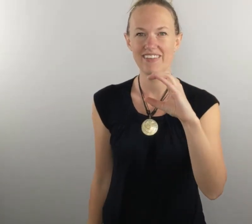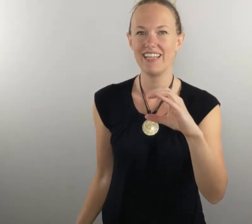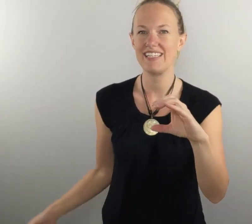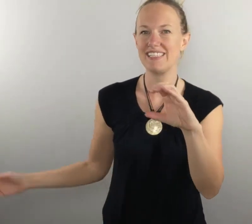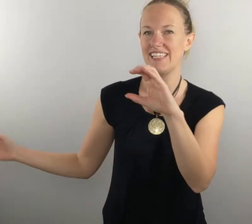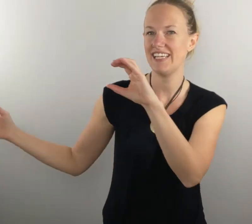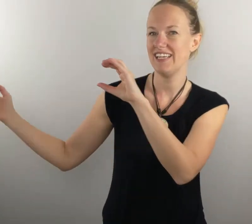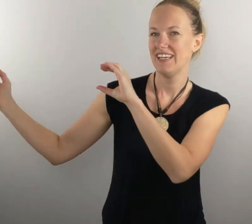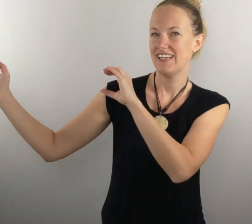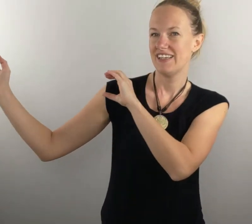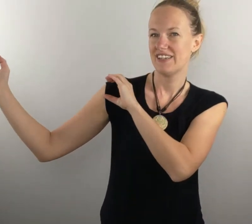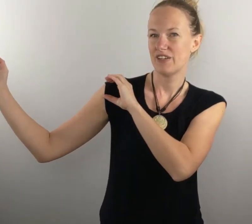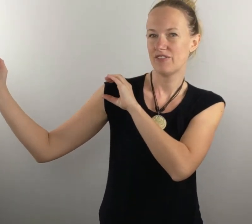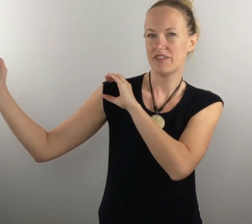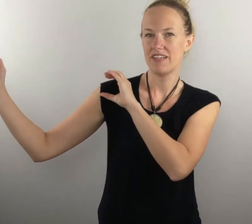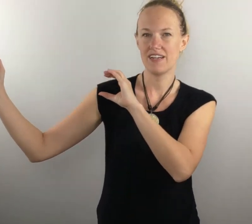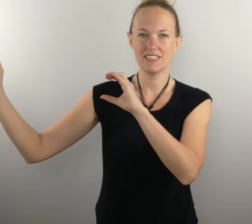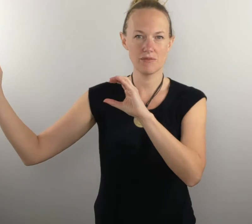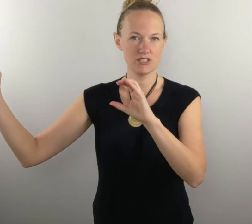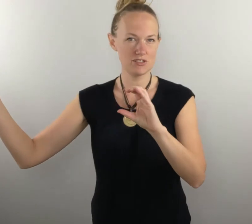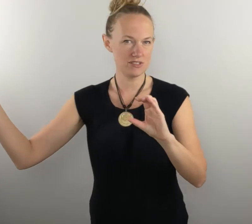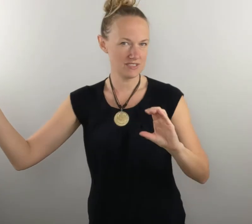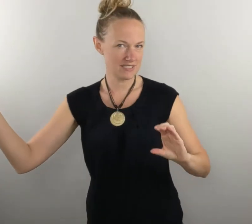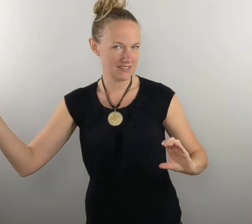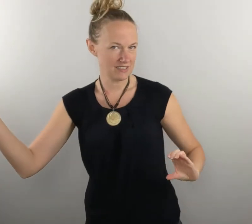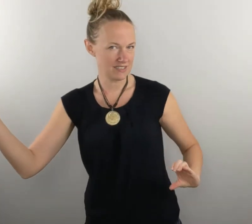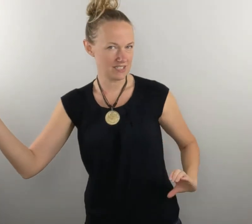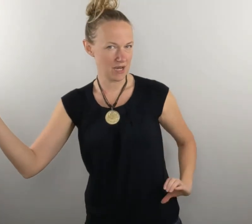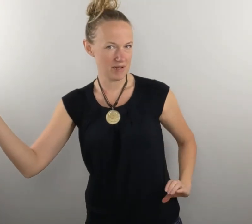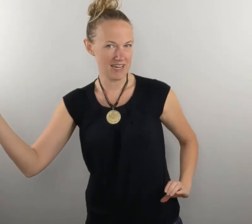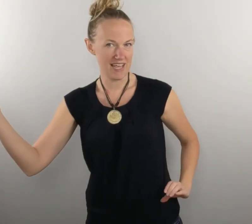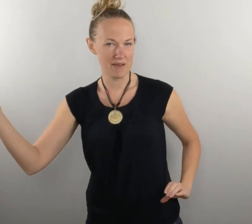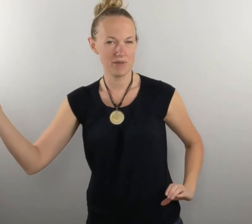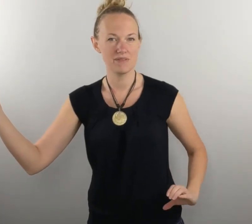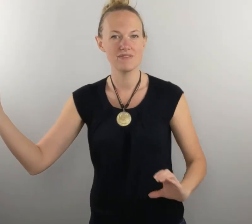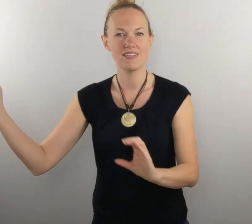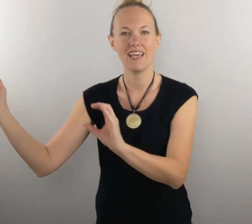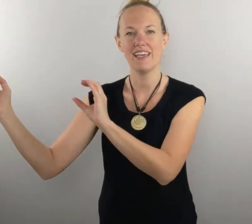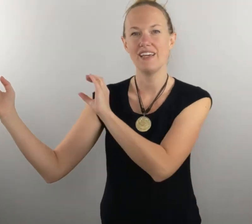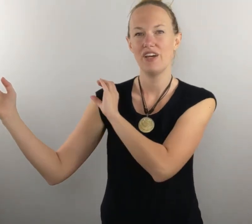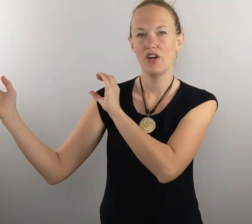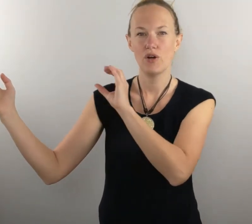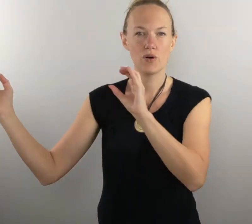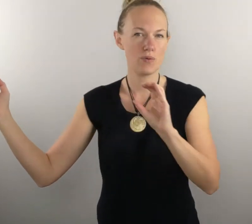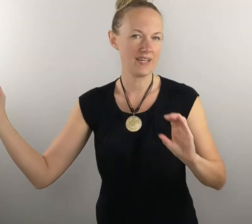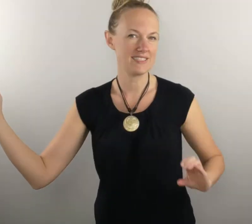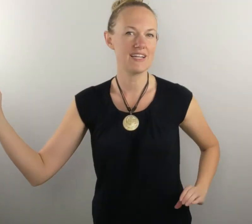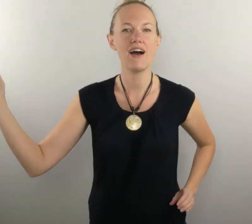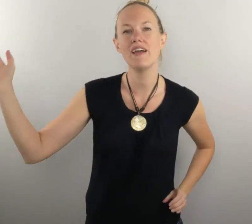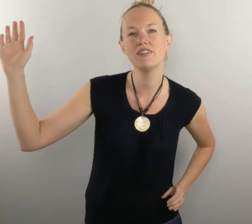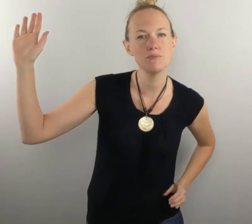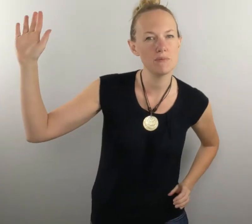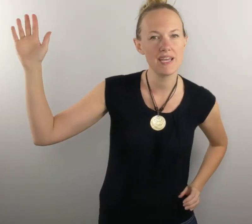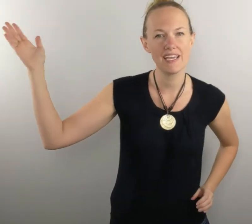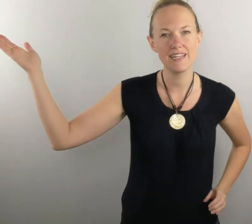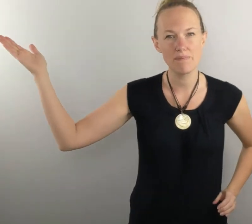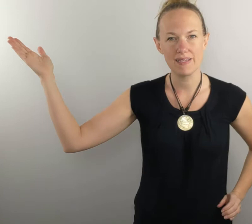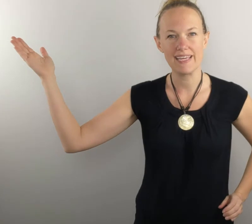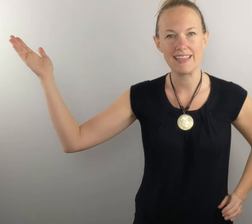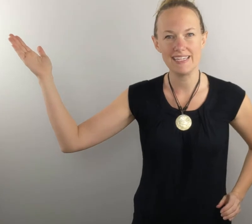that C, you're going to go from your non-dominant shoulder down to your dominant hip. Okay, Christ. Now I always put my hand up like this,